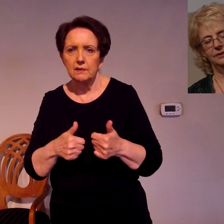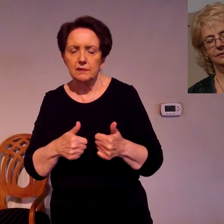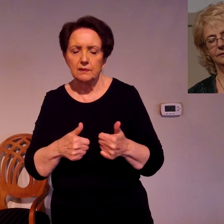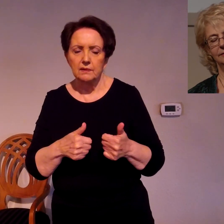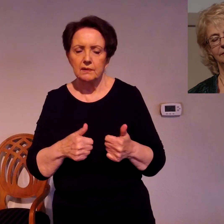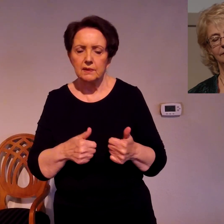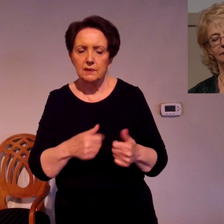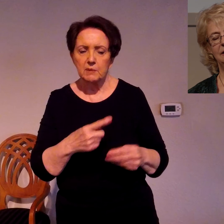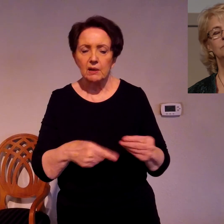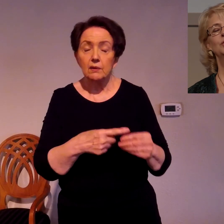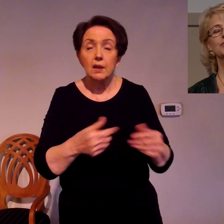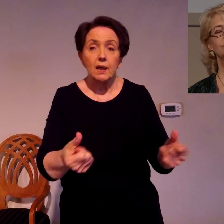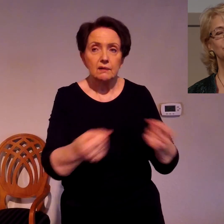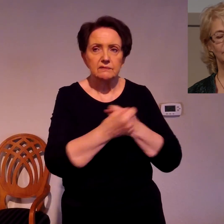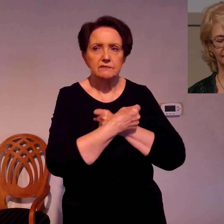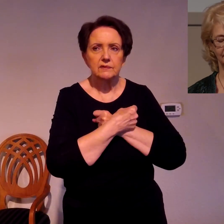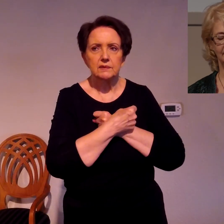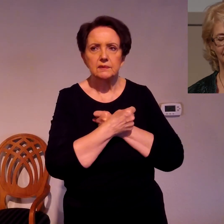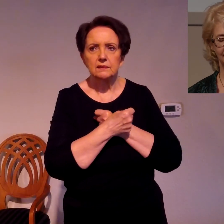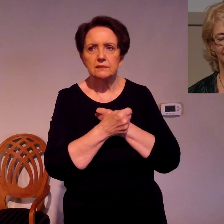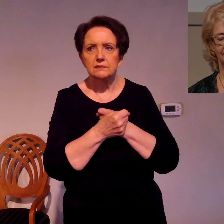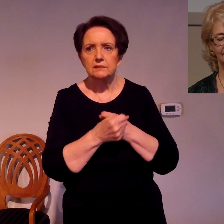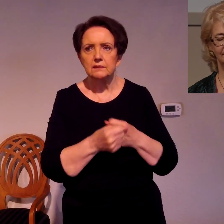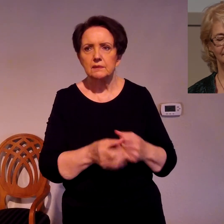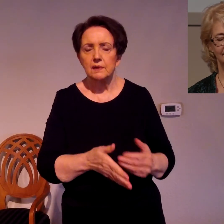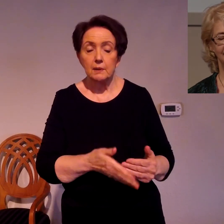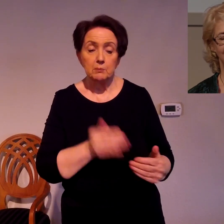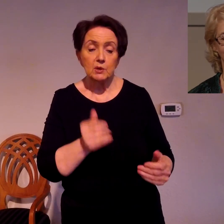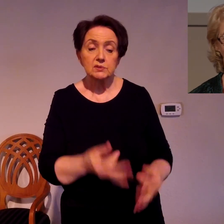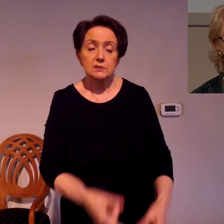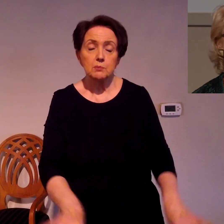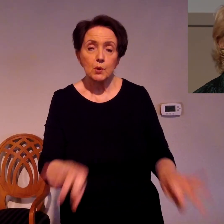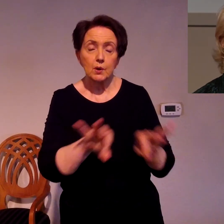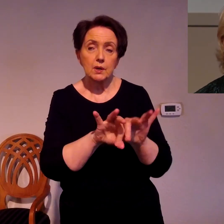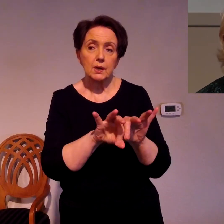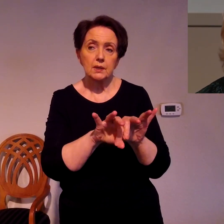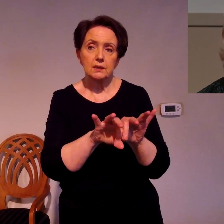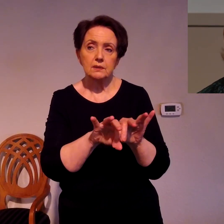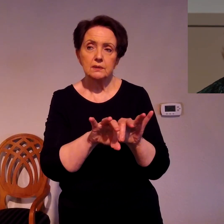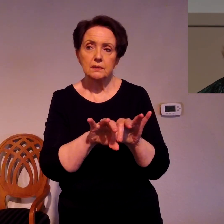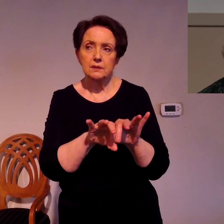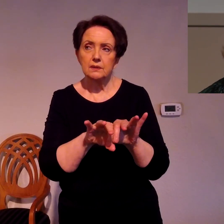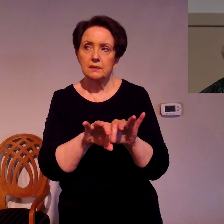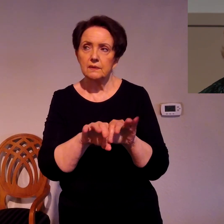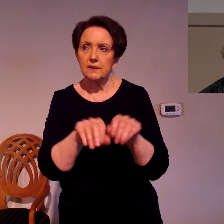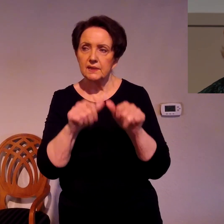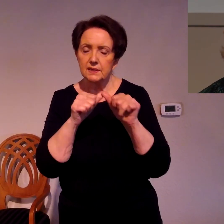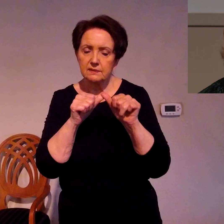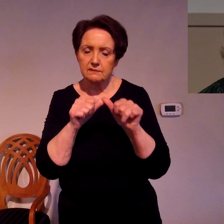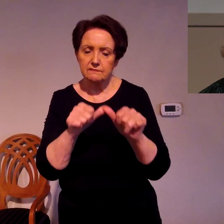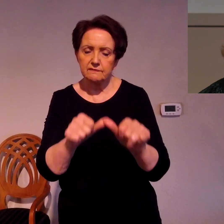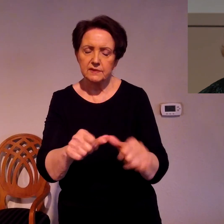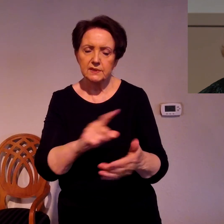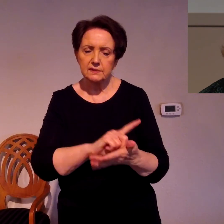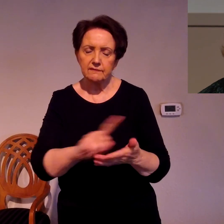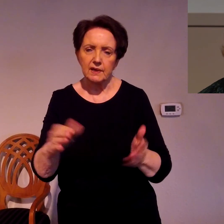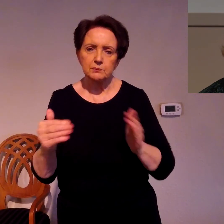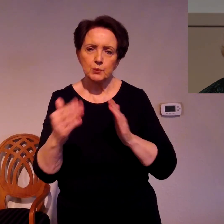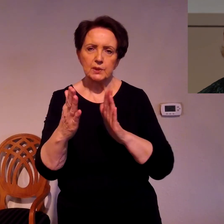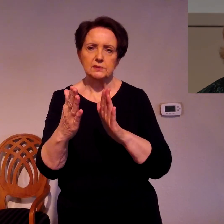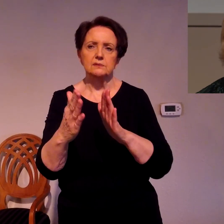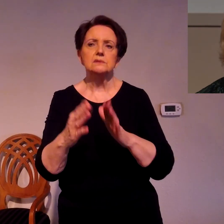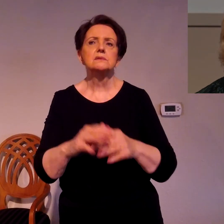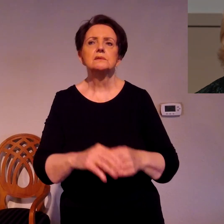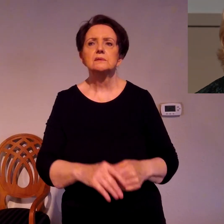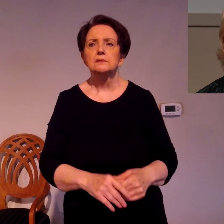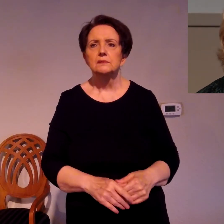love, and most importantly, about that one infinite divine presence